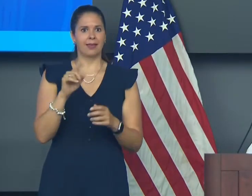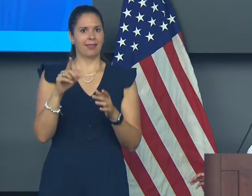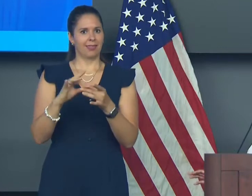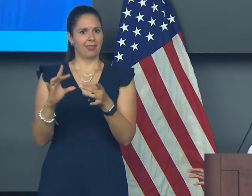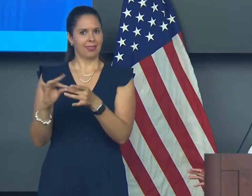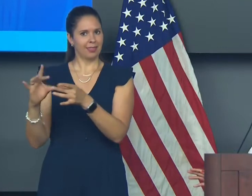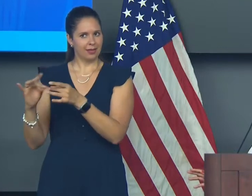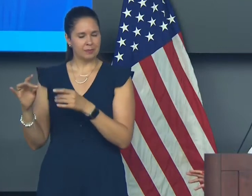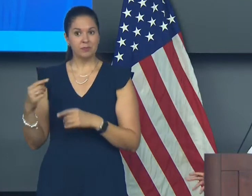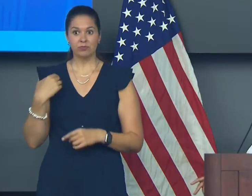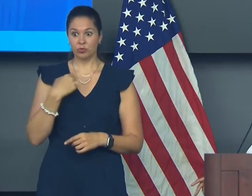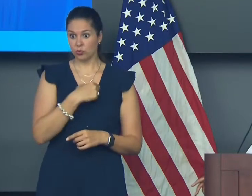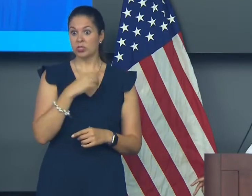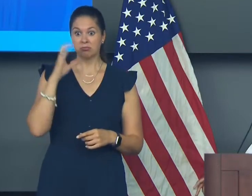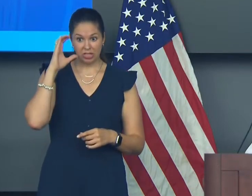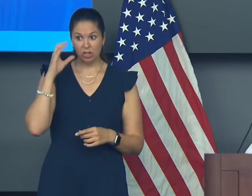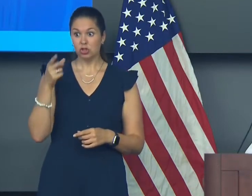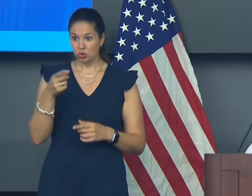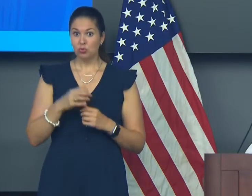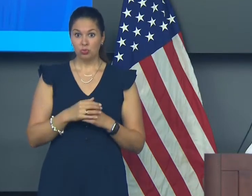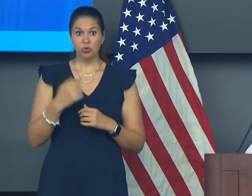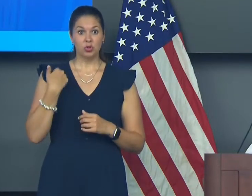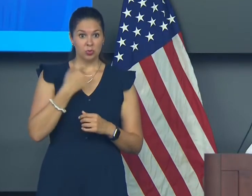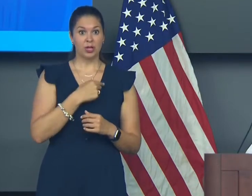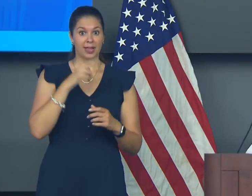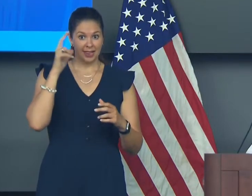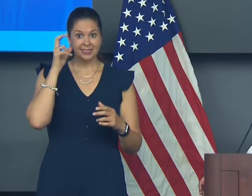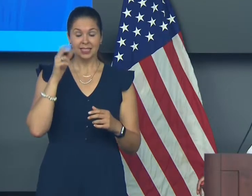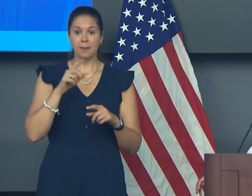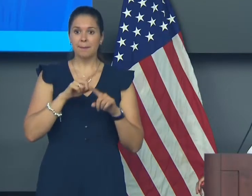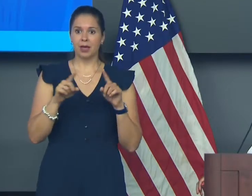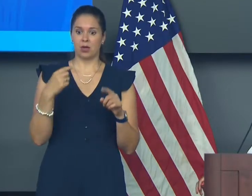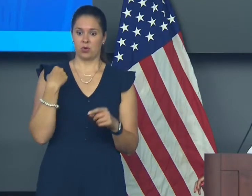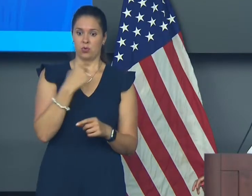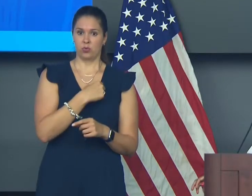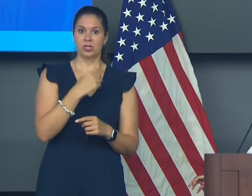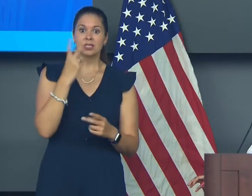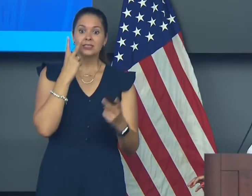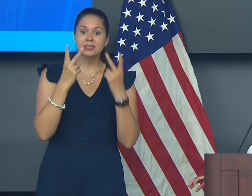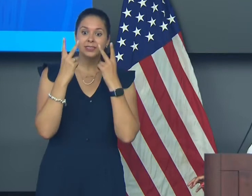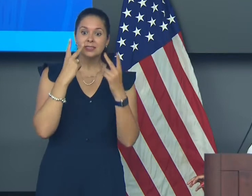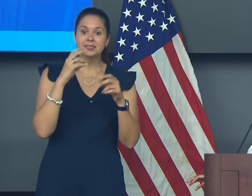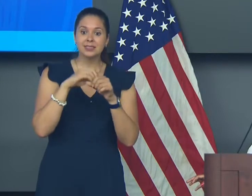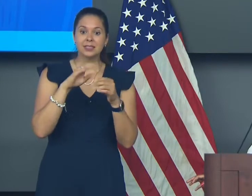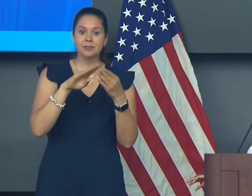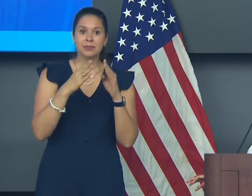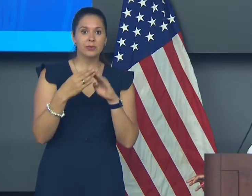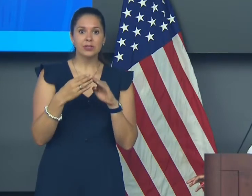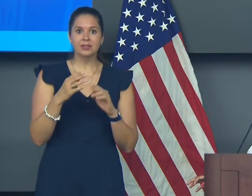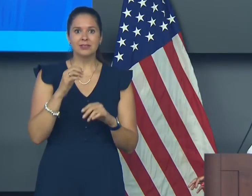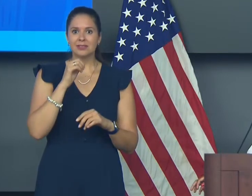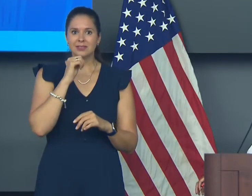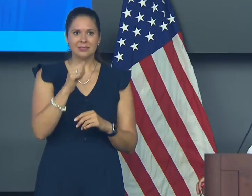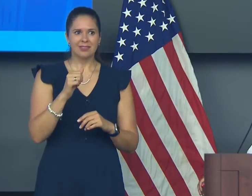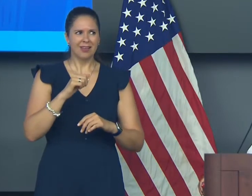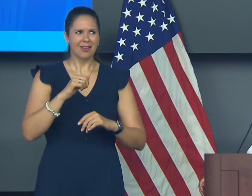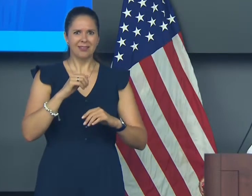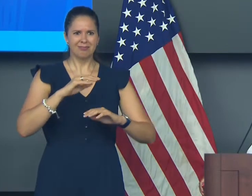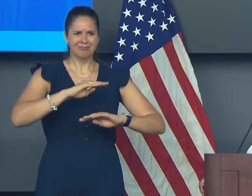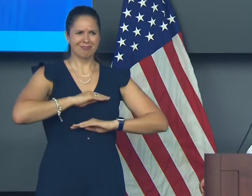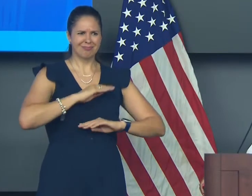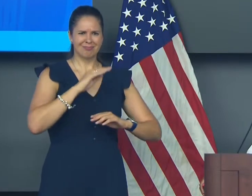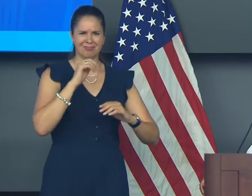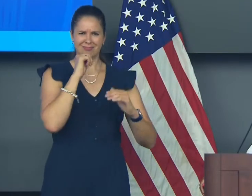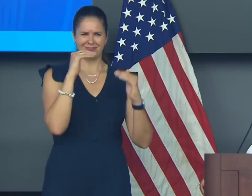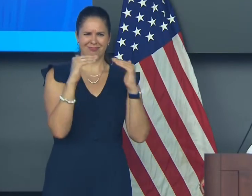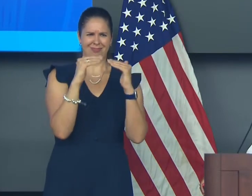And while we hear you and we're listening, what we're seeing in our community does not meet that theory.